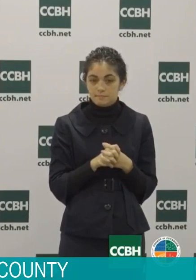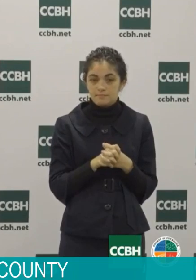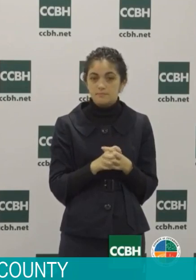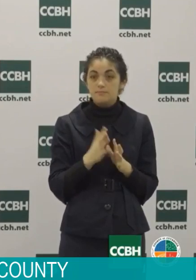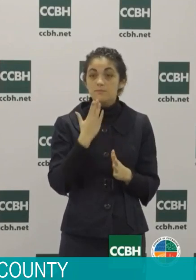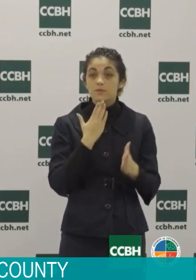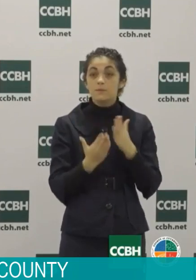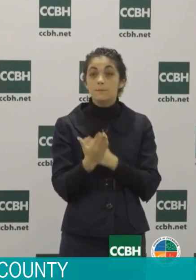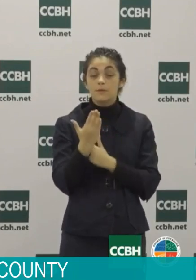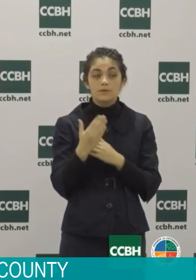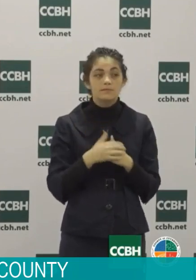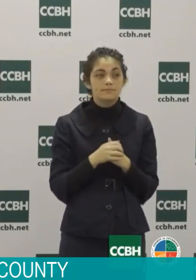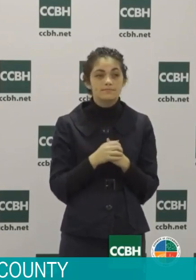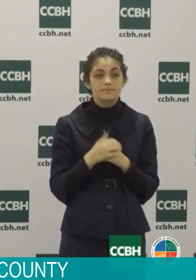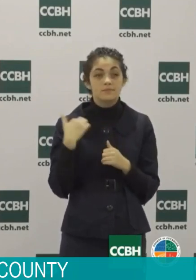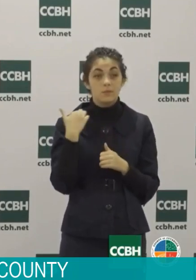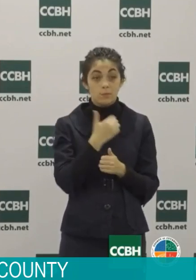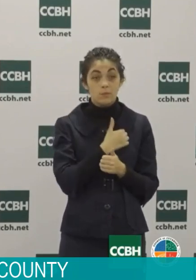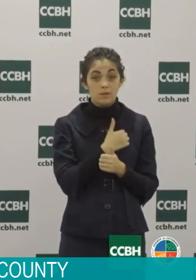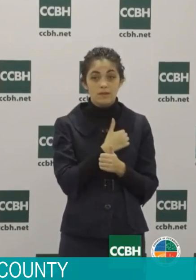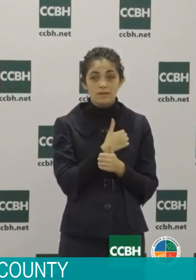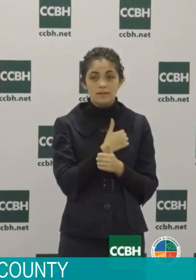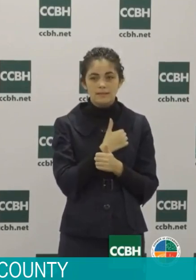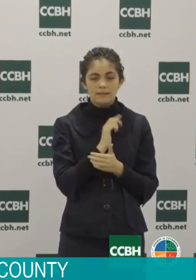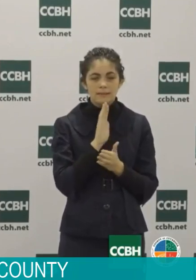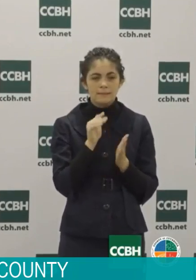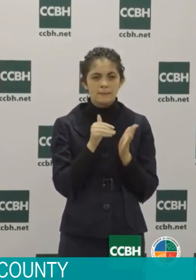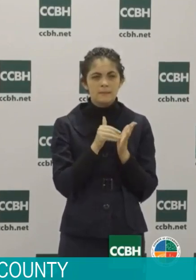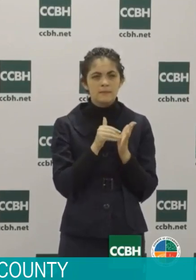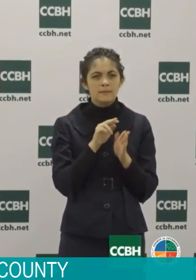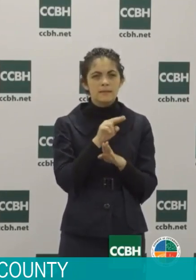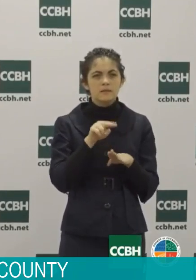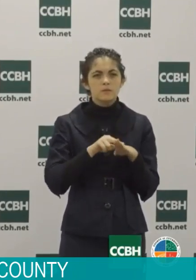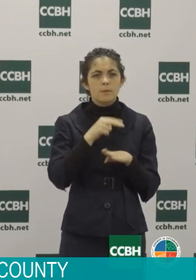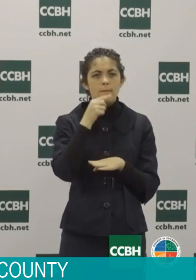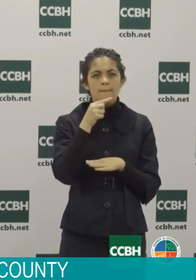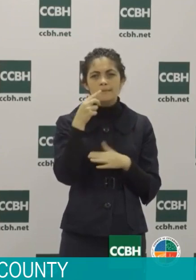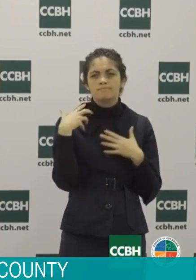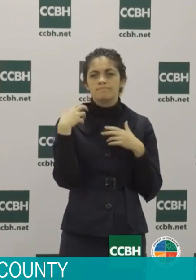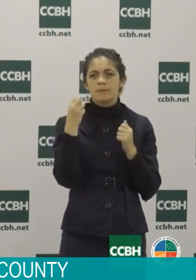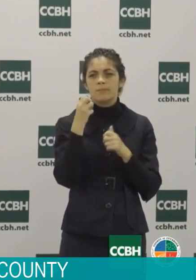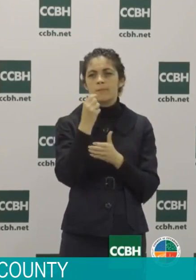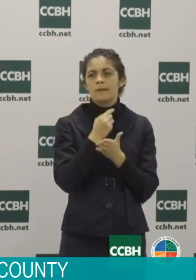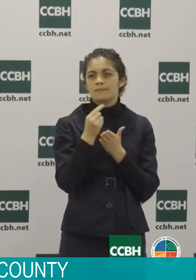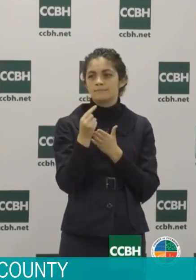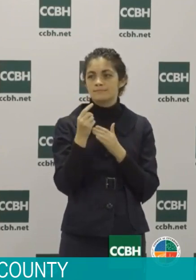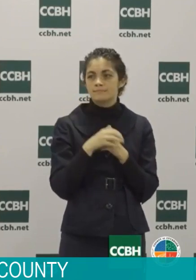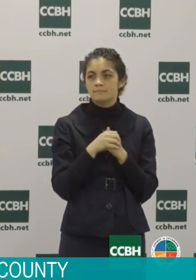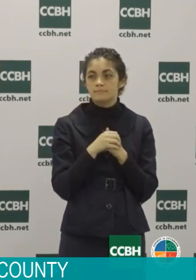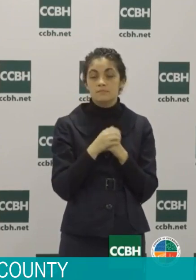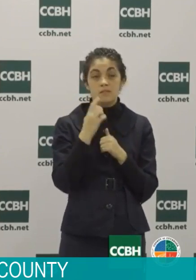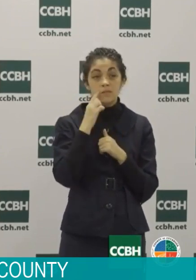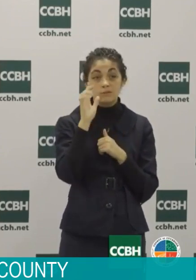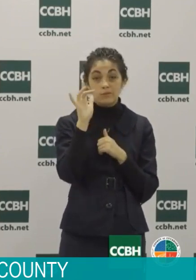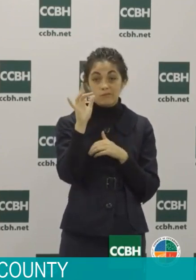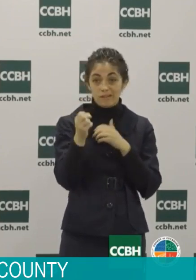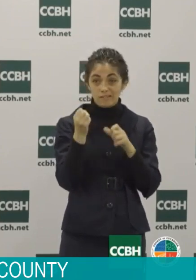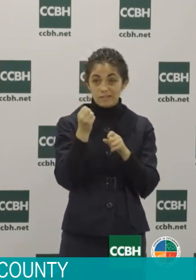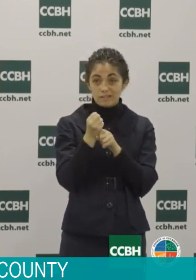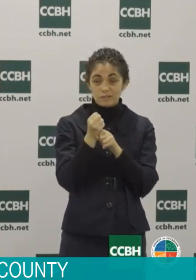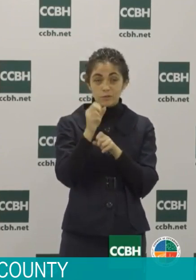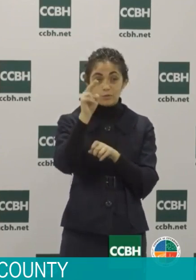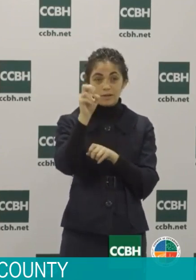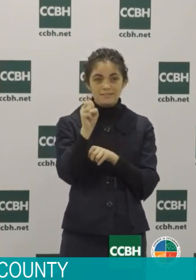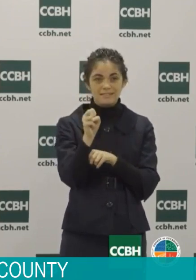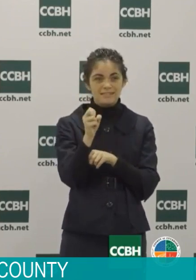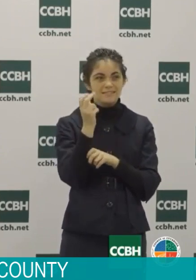So good morning. So we are in the middle of National Public Health Week. For 25 years, the United States